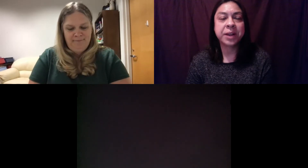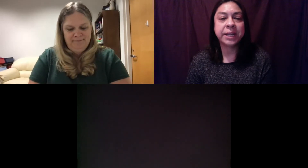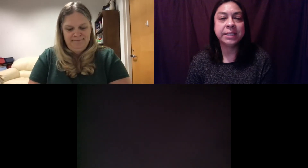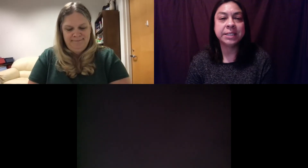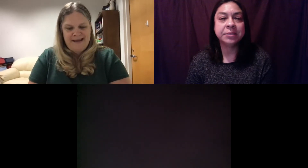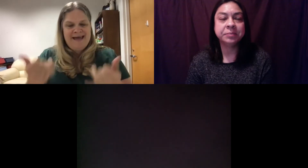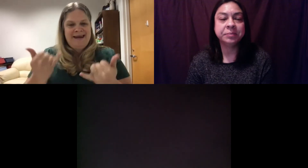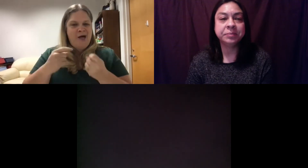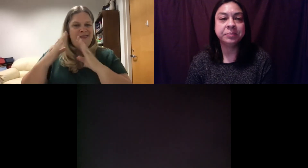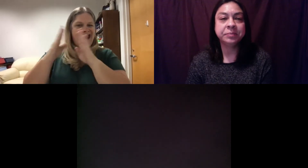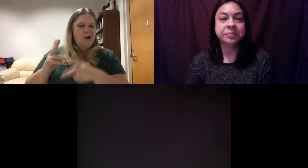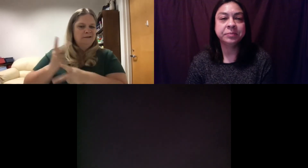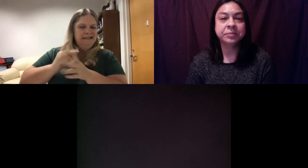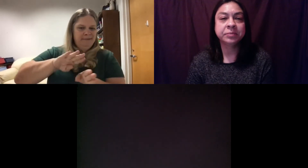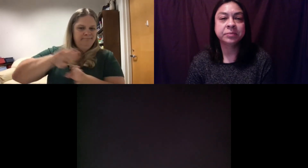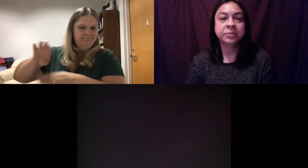All right.